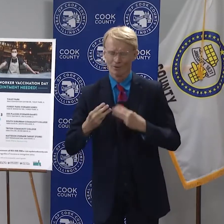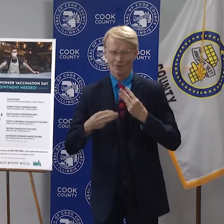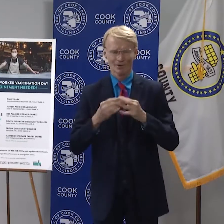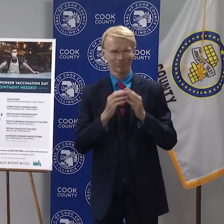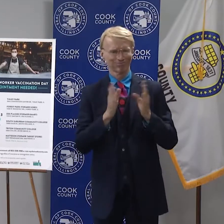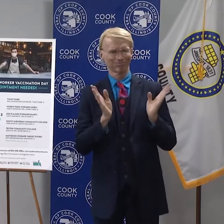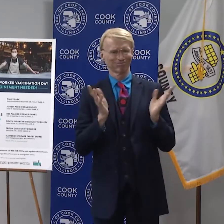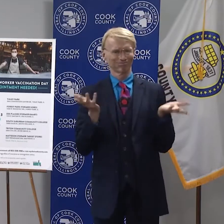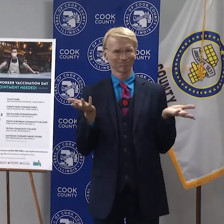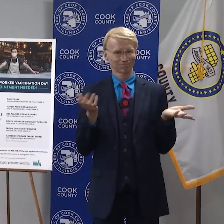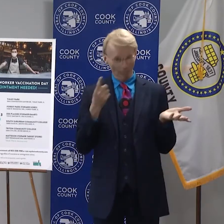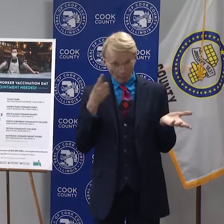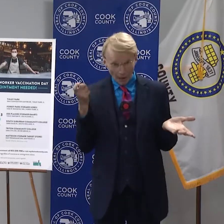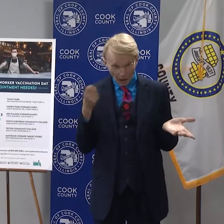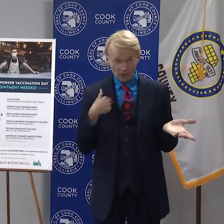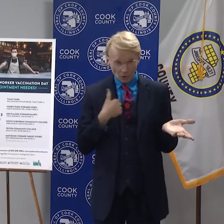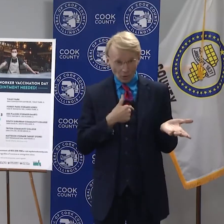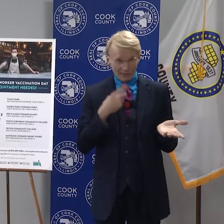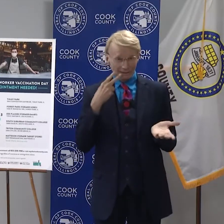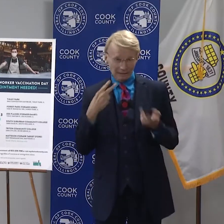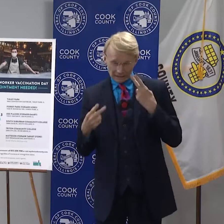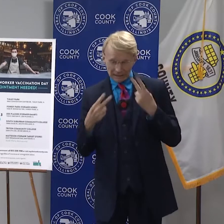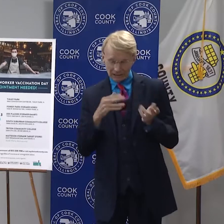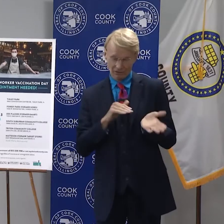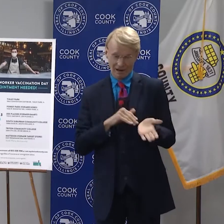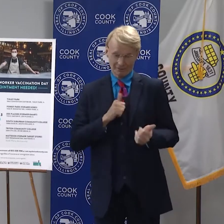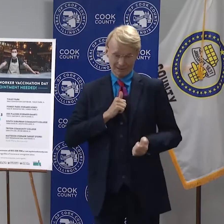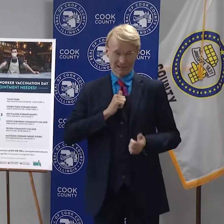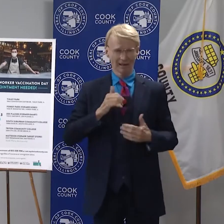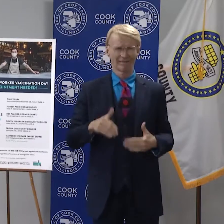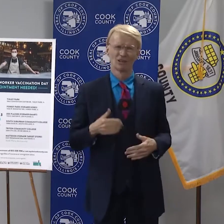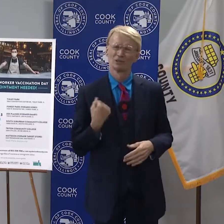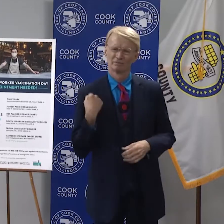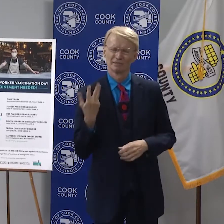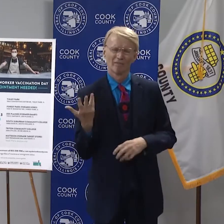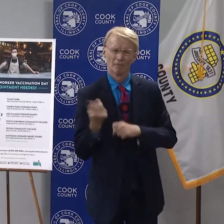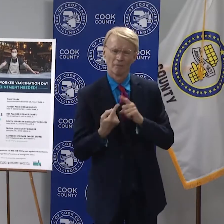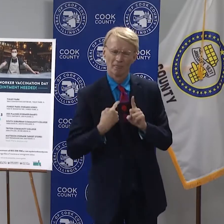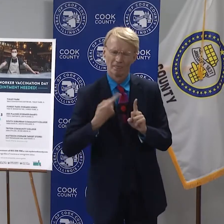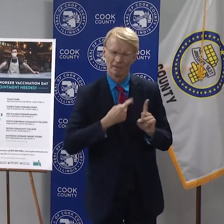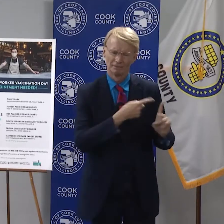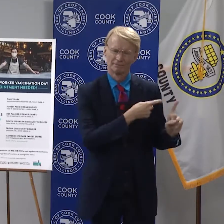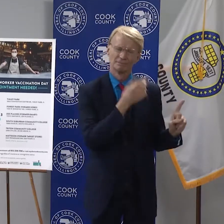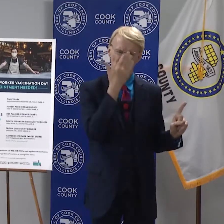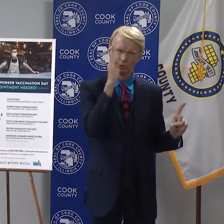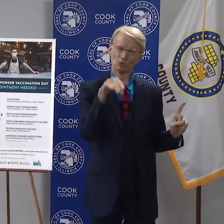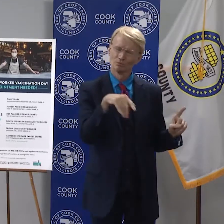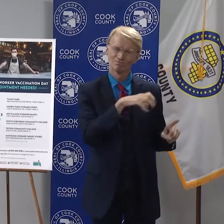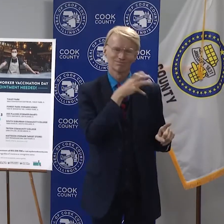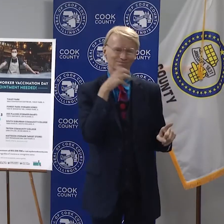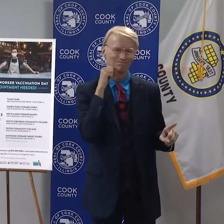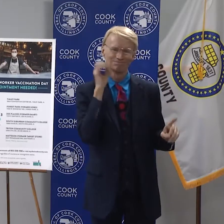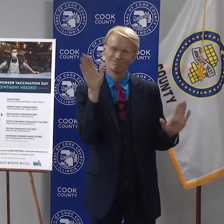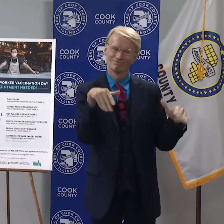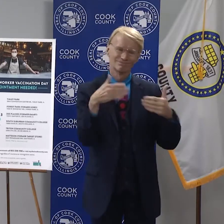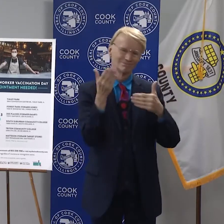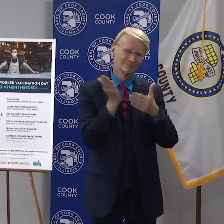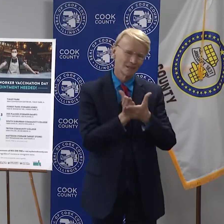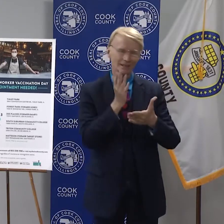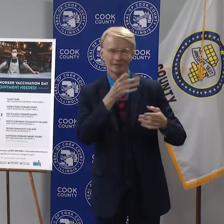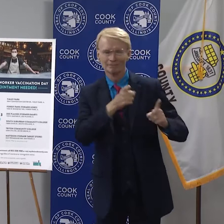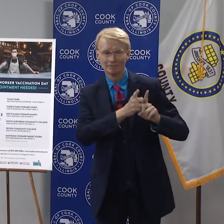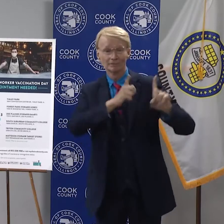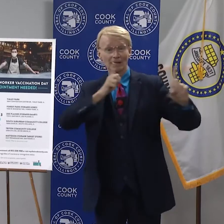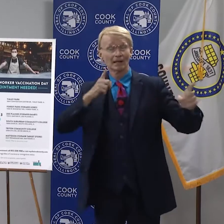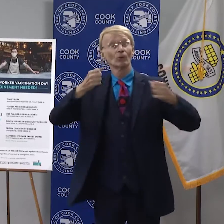As a practicing infectious disease doctor, we've seen this pandemic now for 15 months, and it's time to bring it to a close, and vaccinations, social